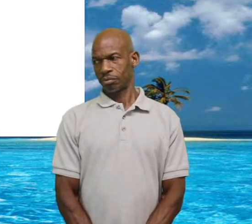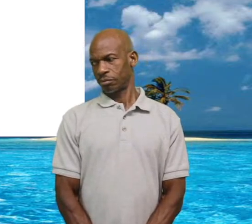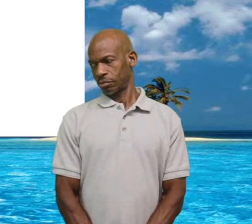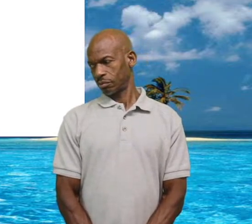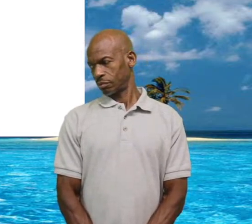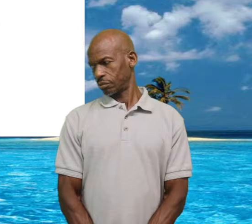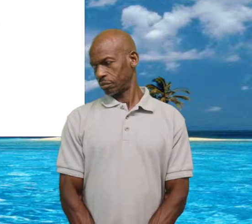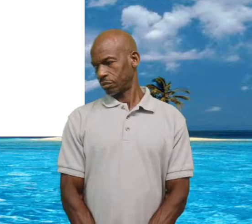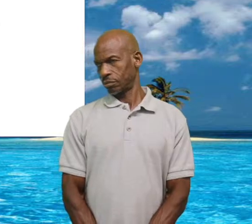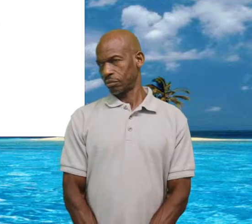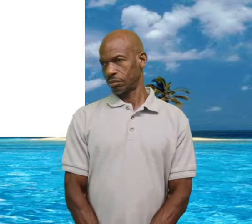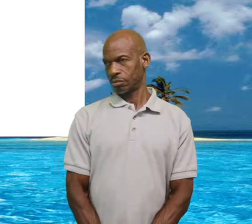the